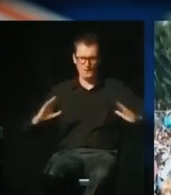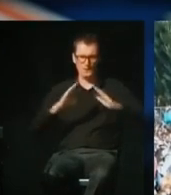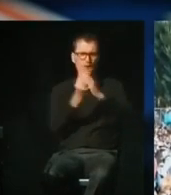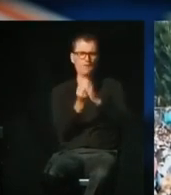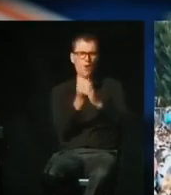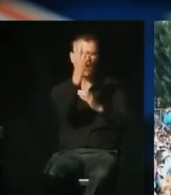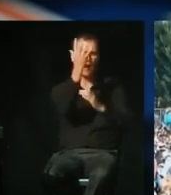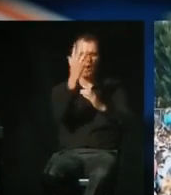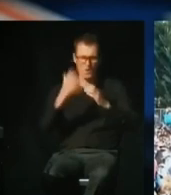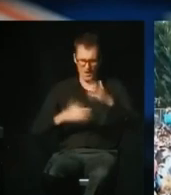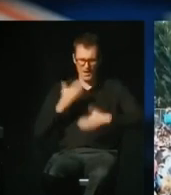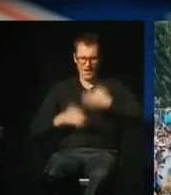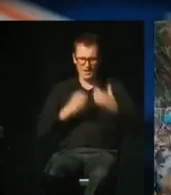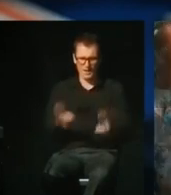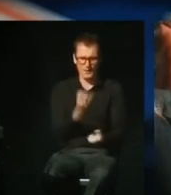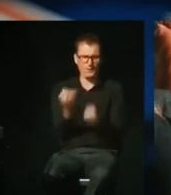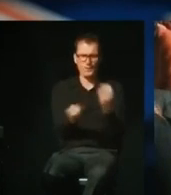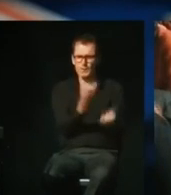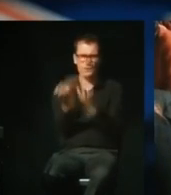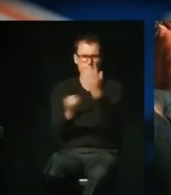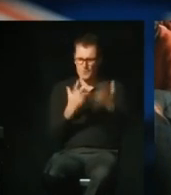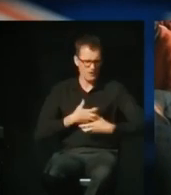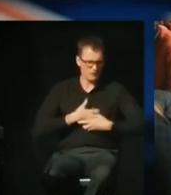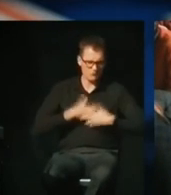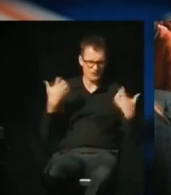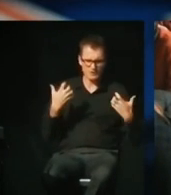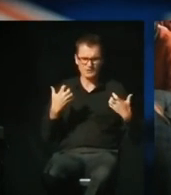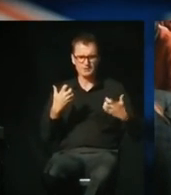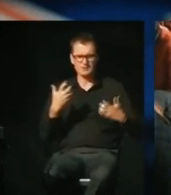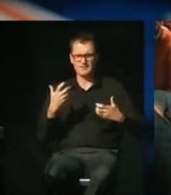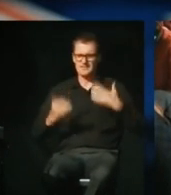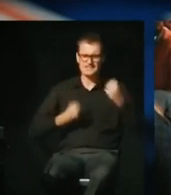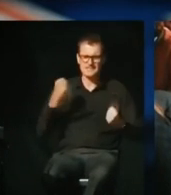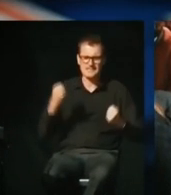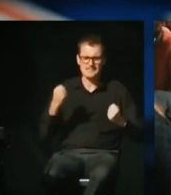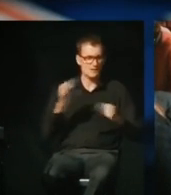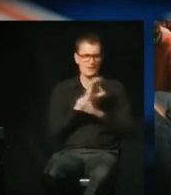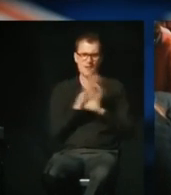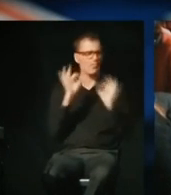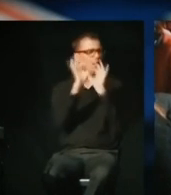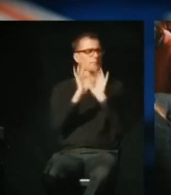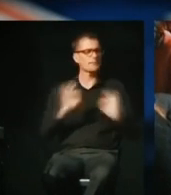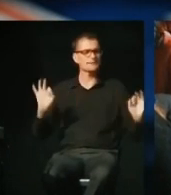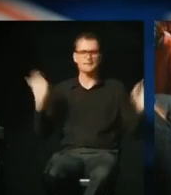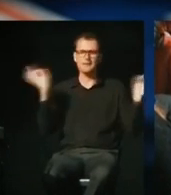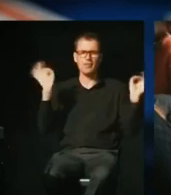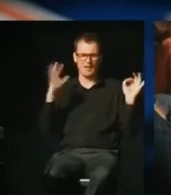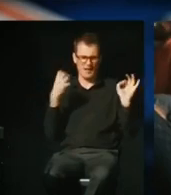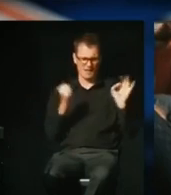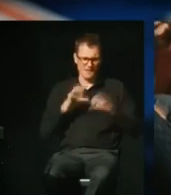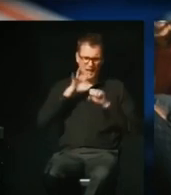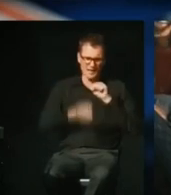anger, fury, rage. It doesn't have peace. It has